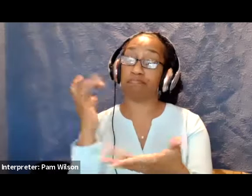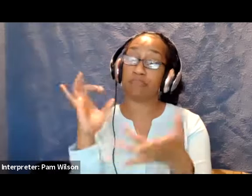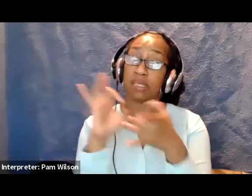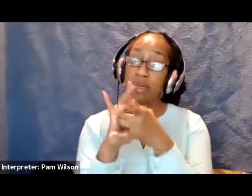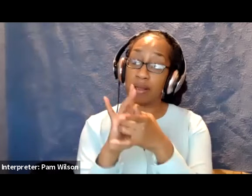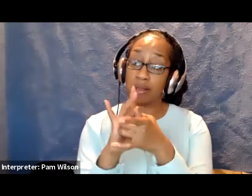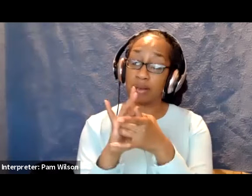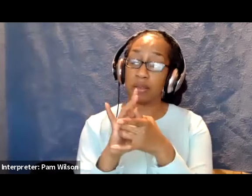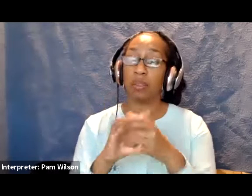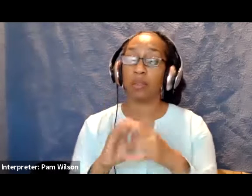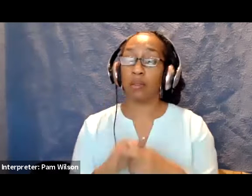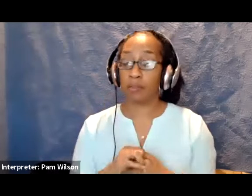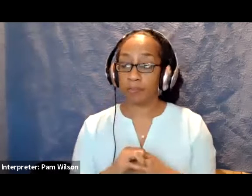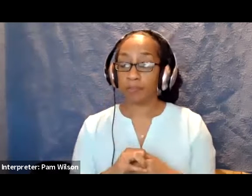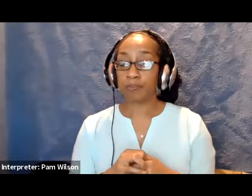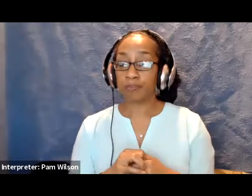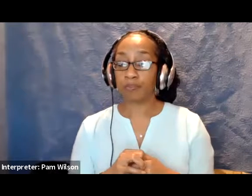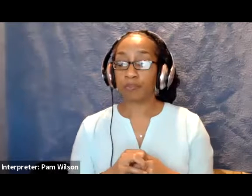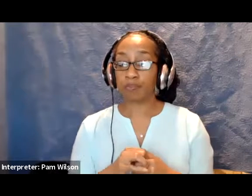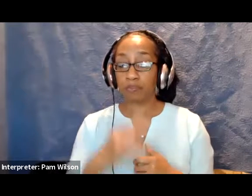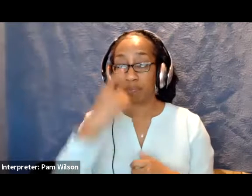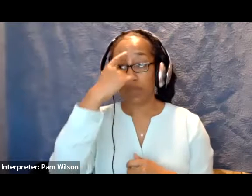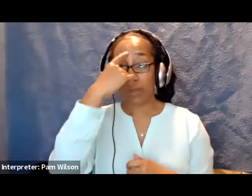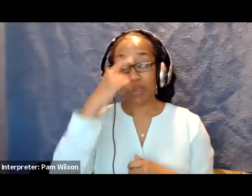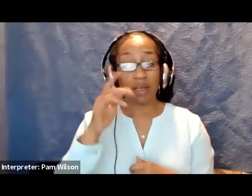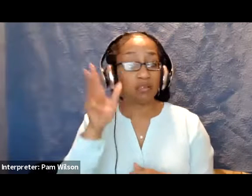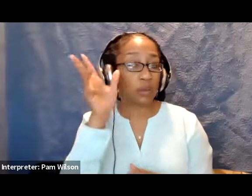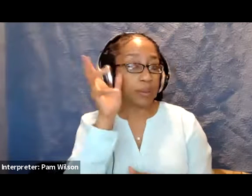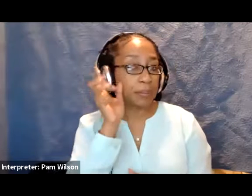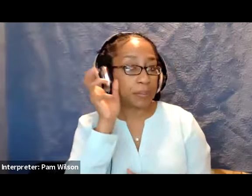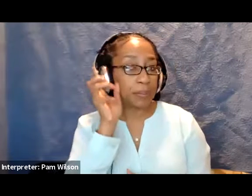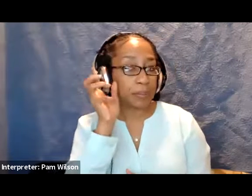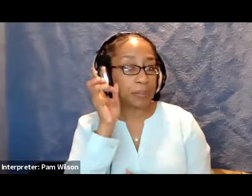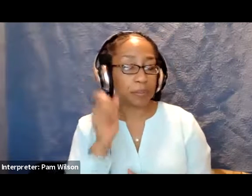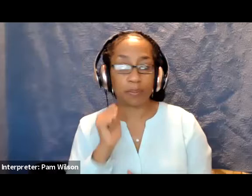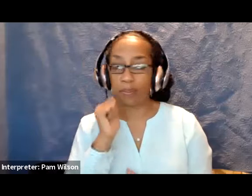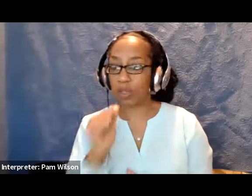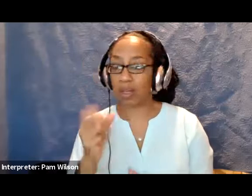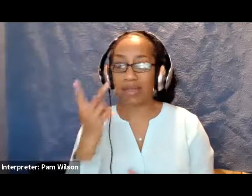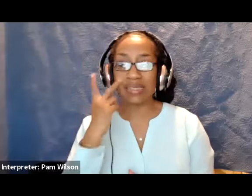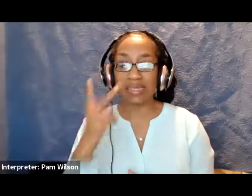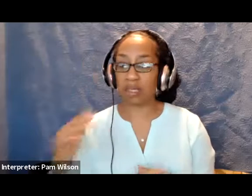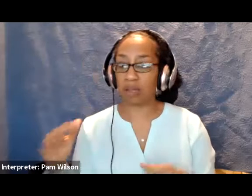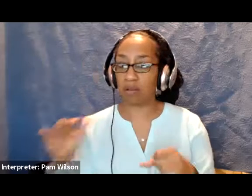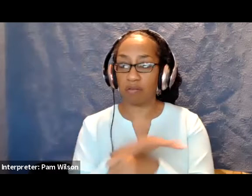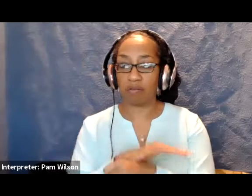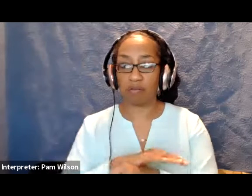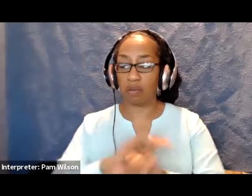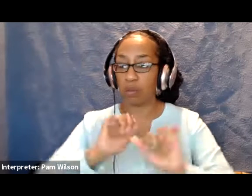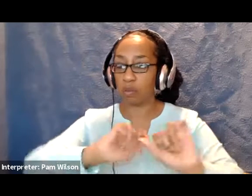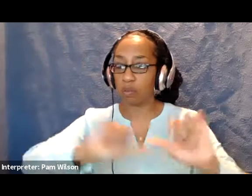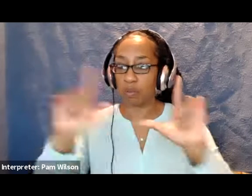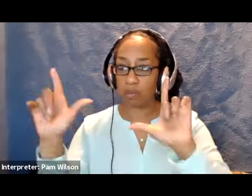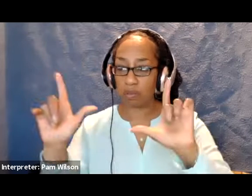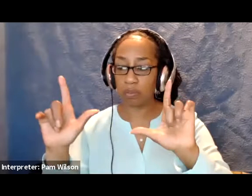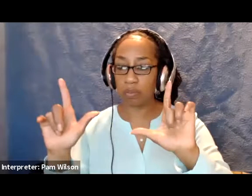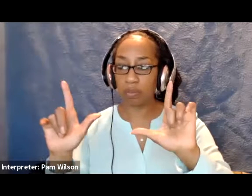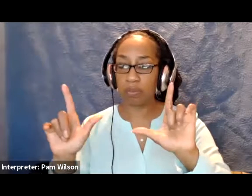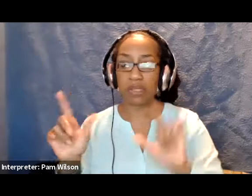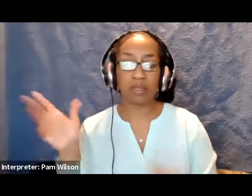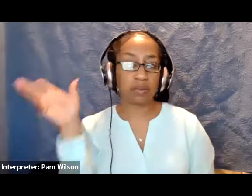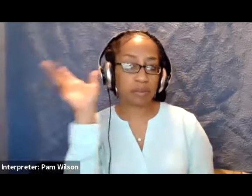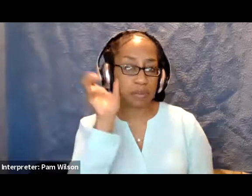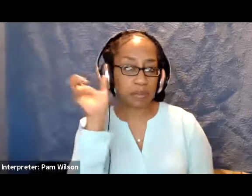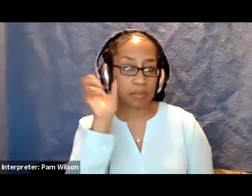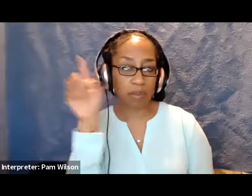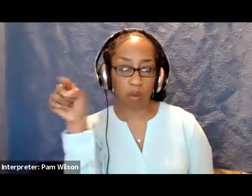right, that would be for audio, though you're not going to have the full Zoom functions. You're only going to have audio access